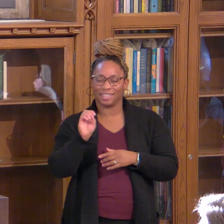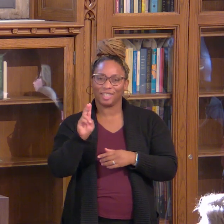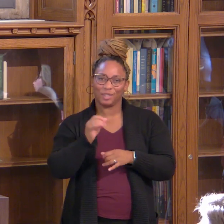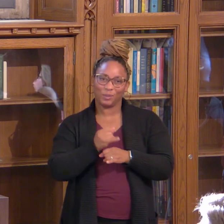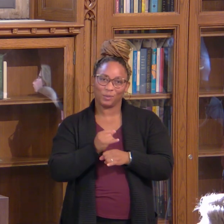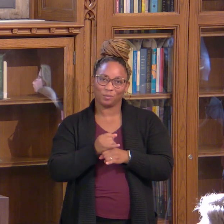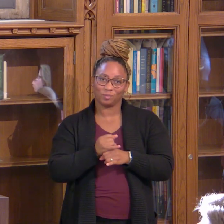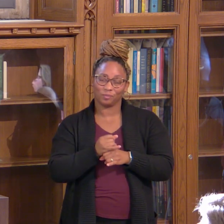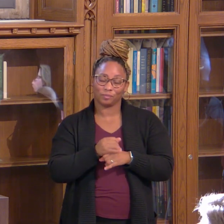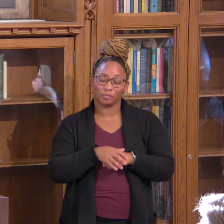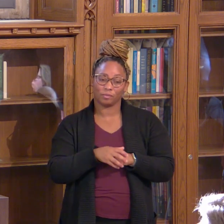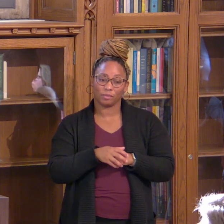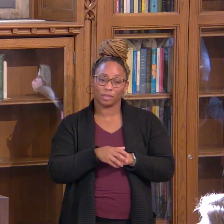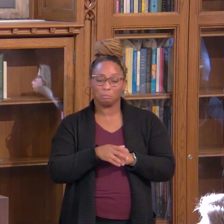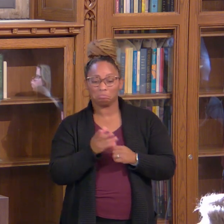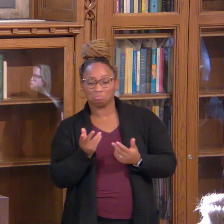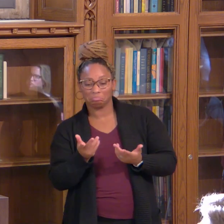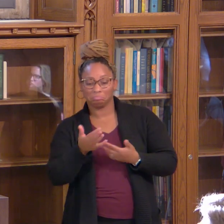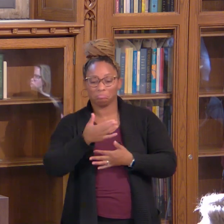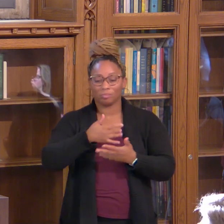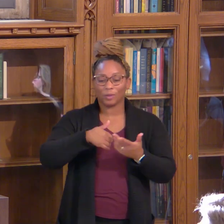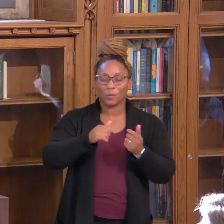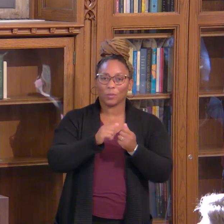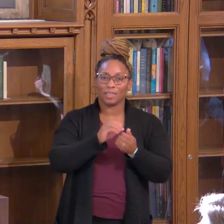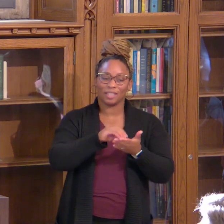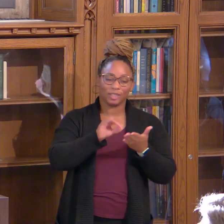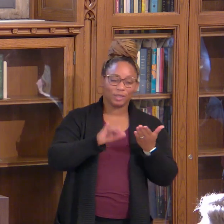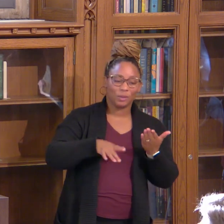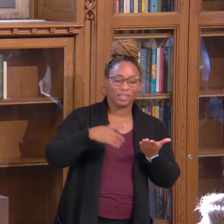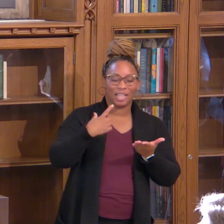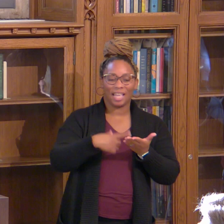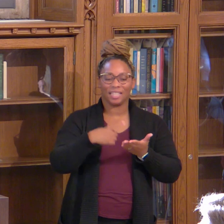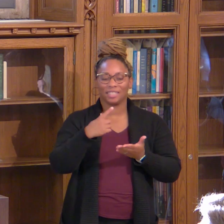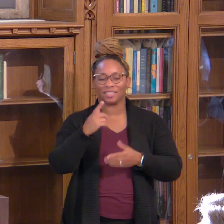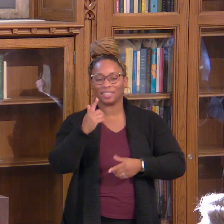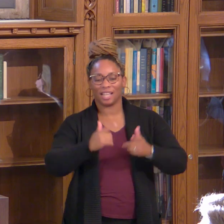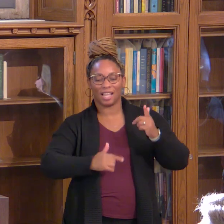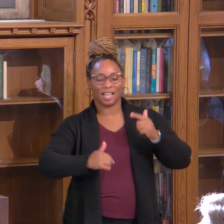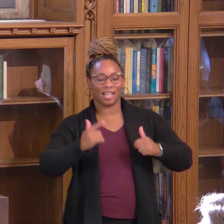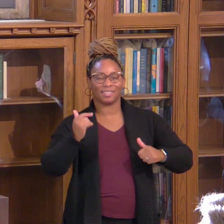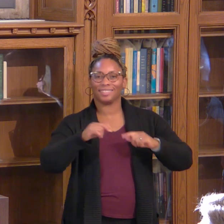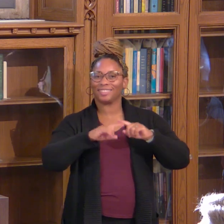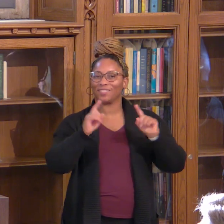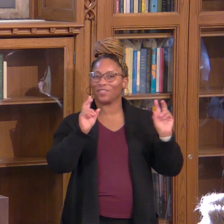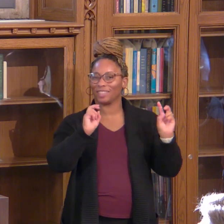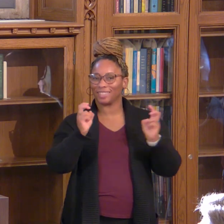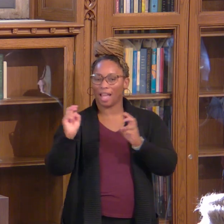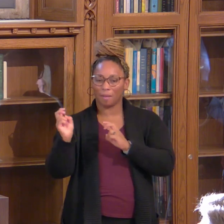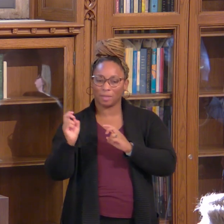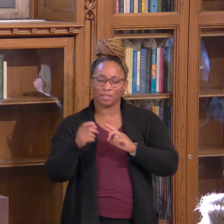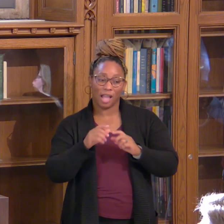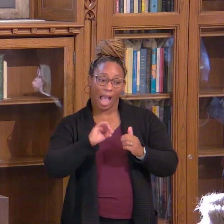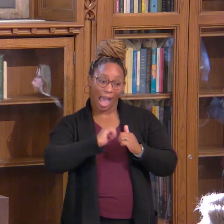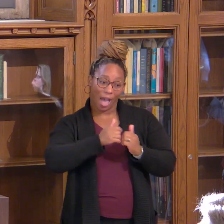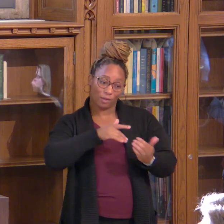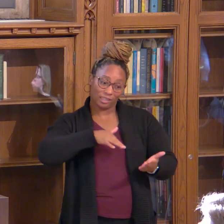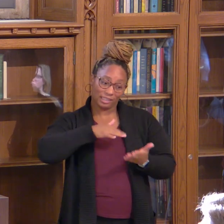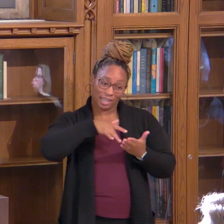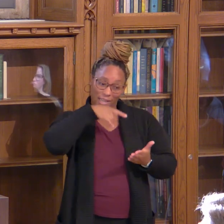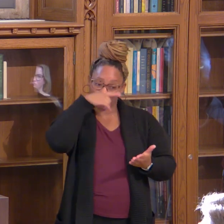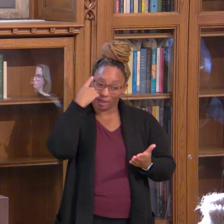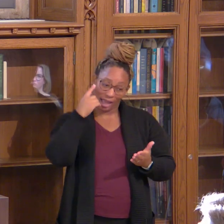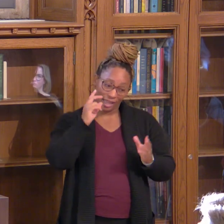nccu they mingled with students and discussed a wide array of topics from how to study black